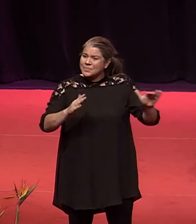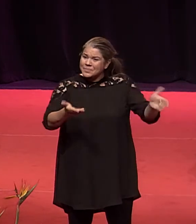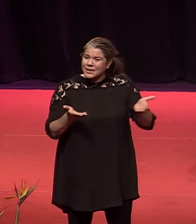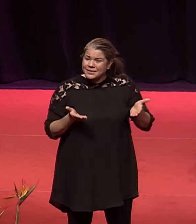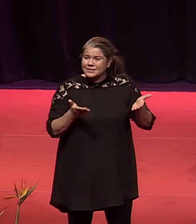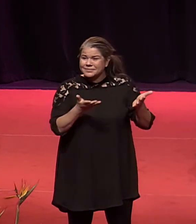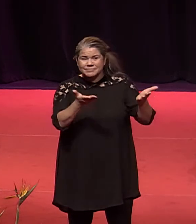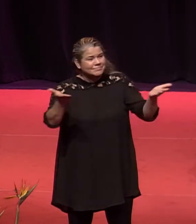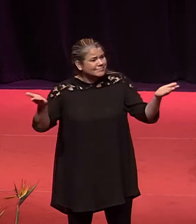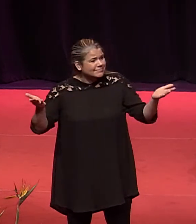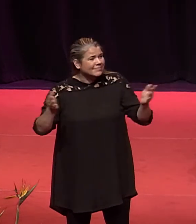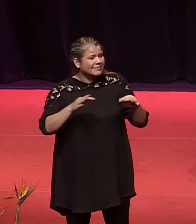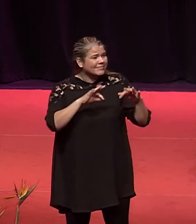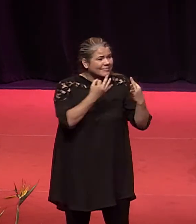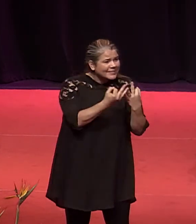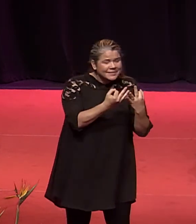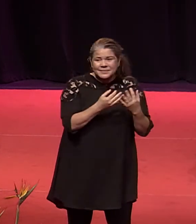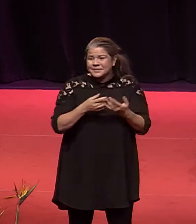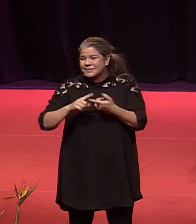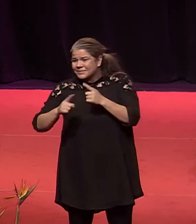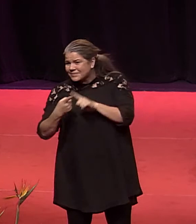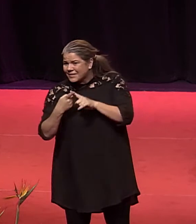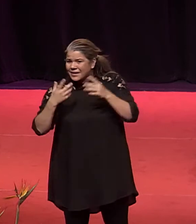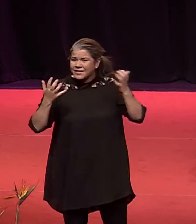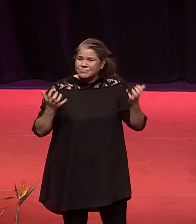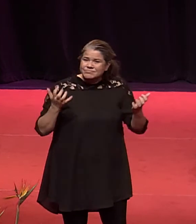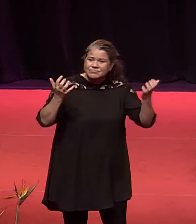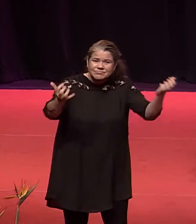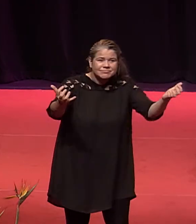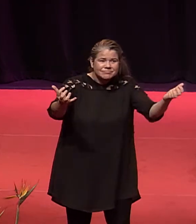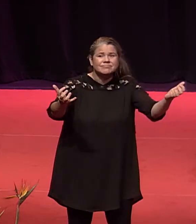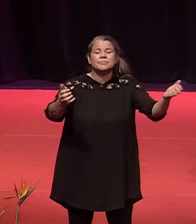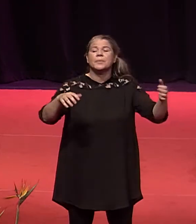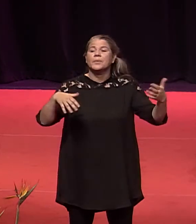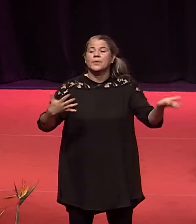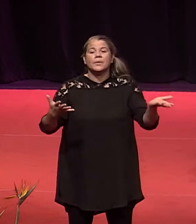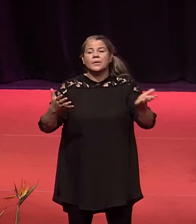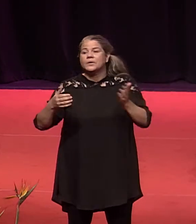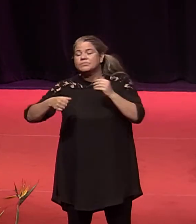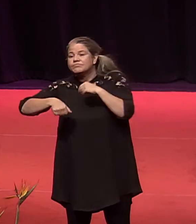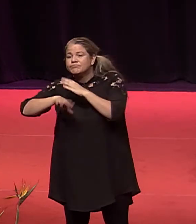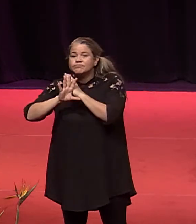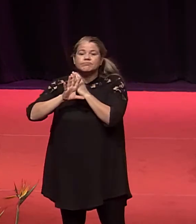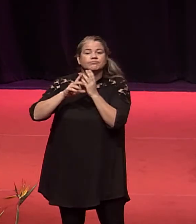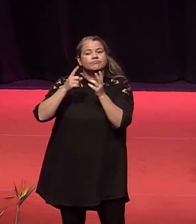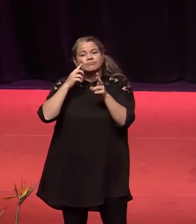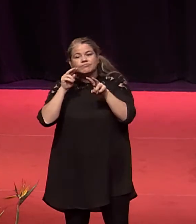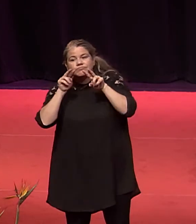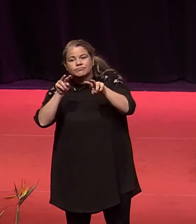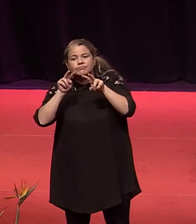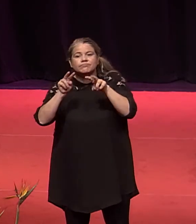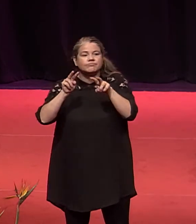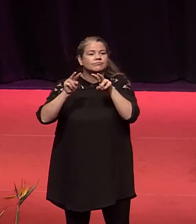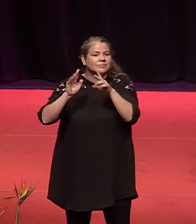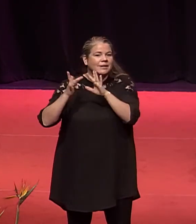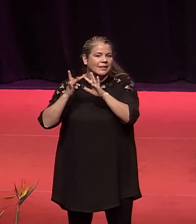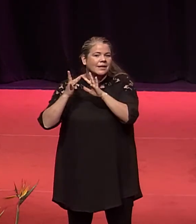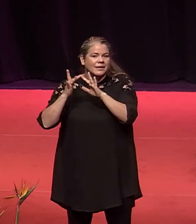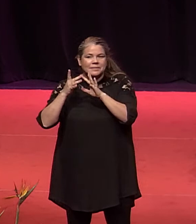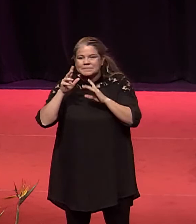to the family and the friends of the graduates who are both here in the auditorium with us this morning, as well as those that are